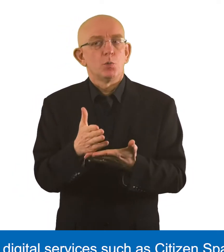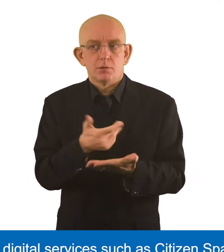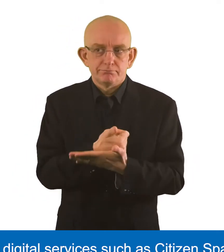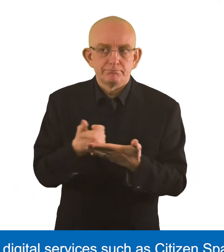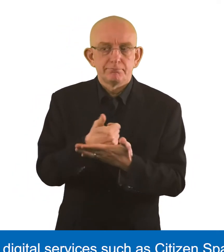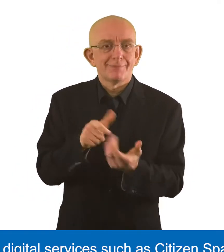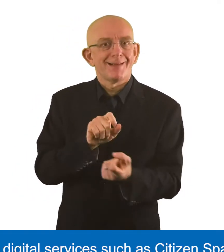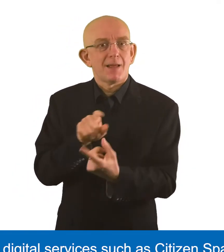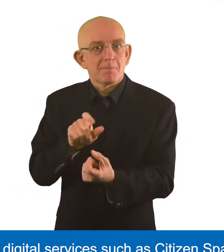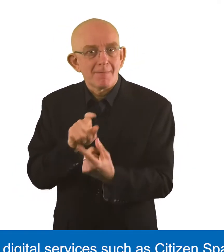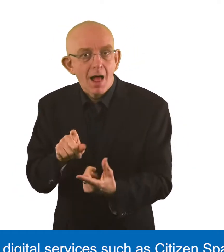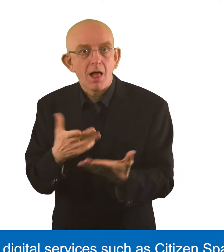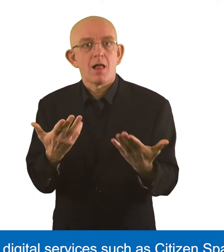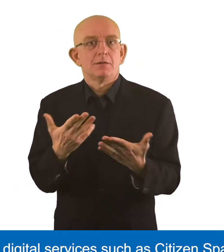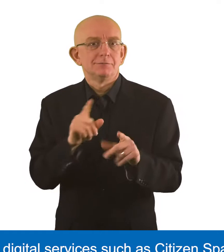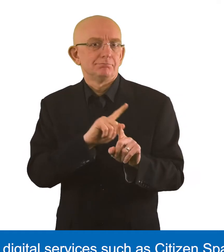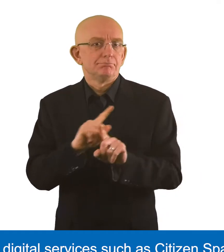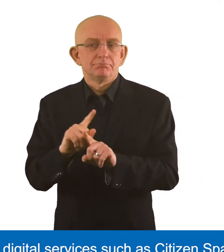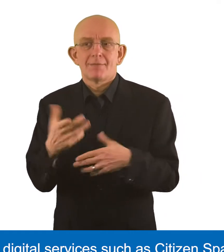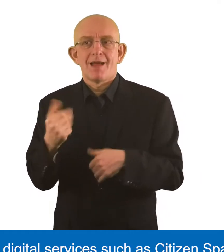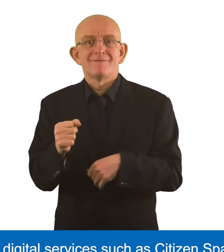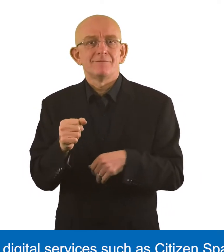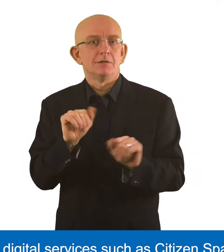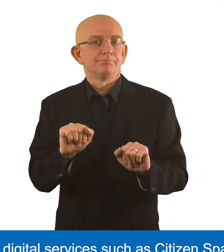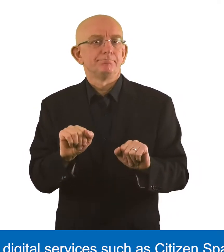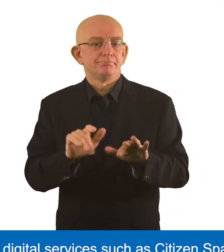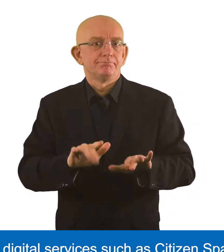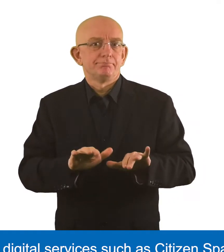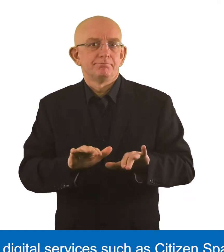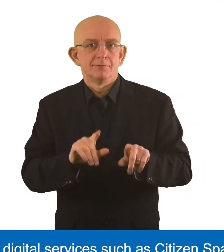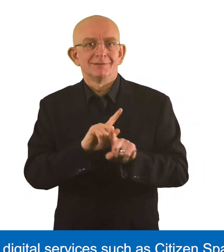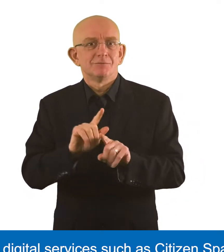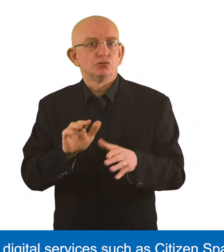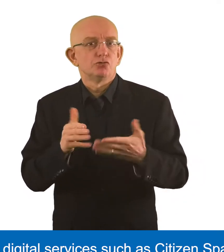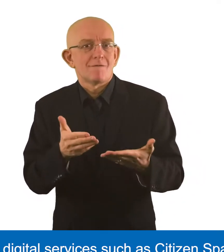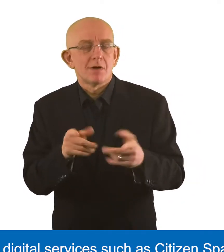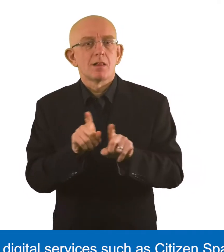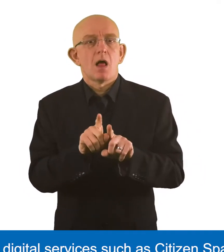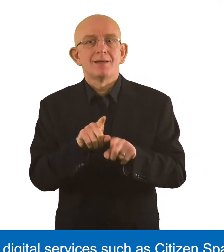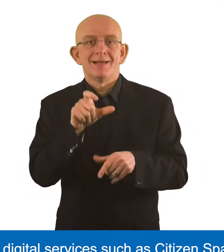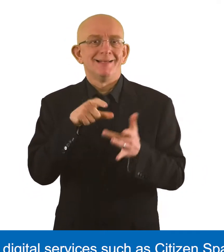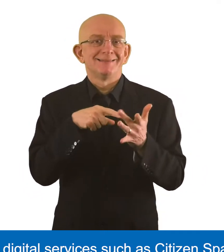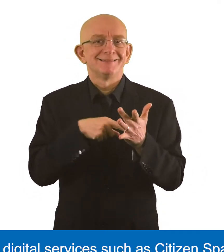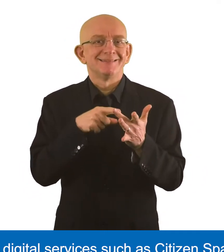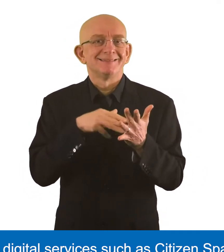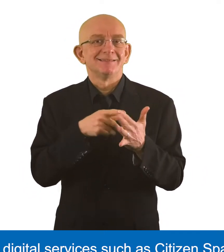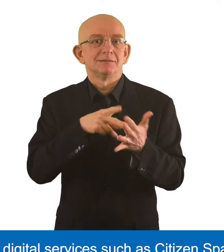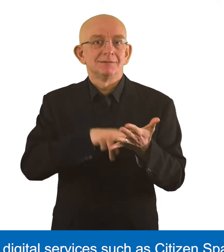through email and digital services such as Citizen Space to enable even more disabled people to share their